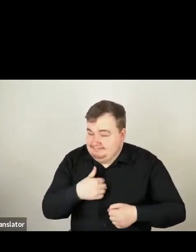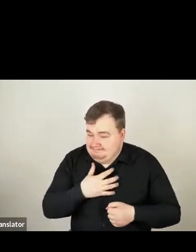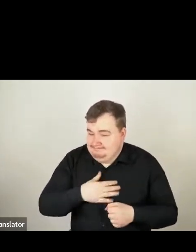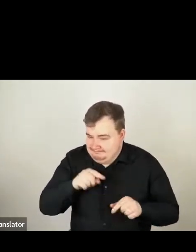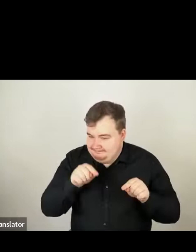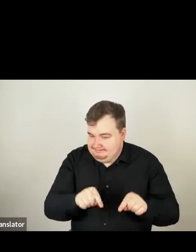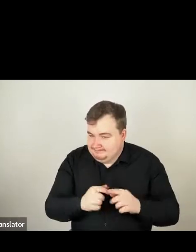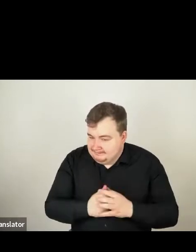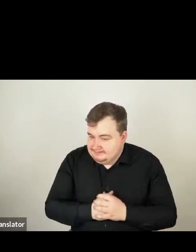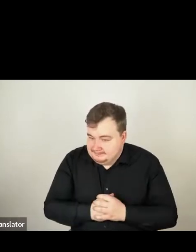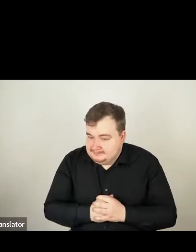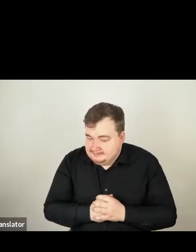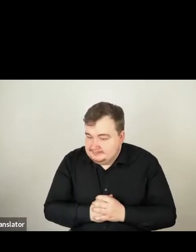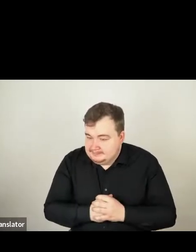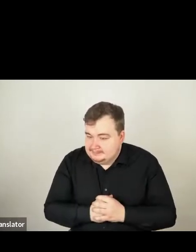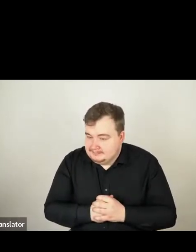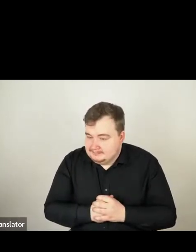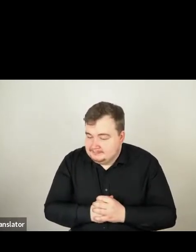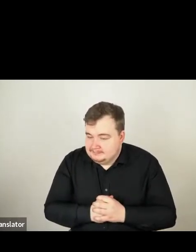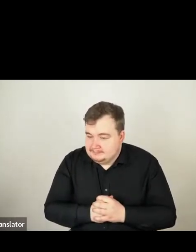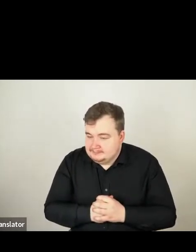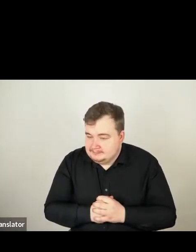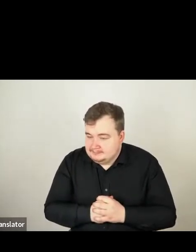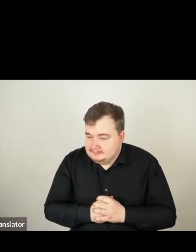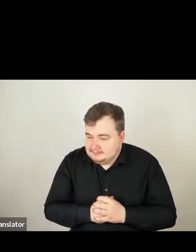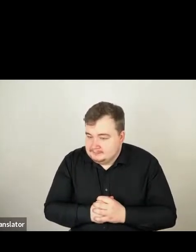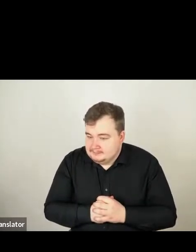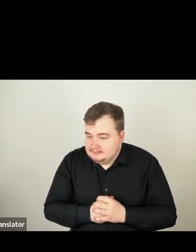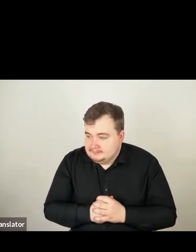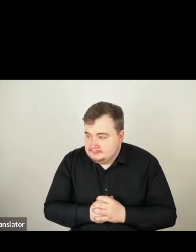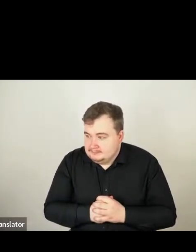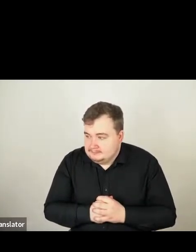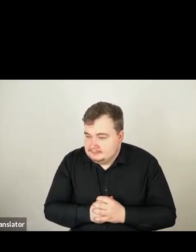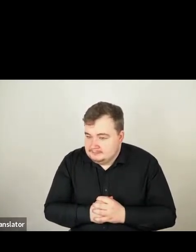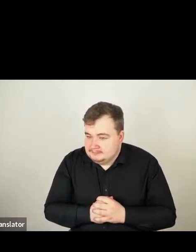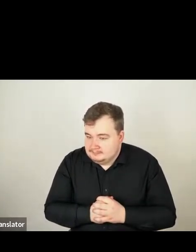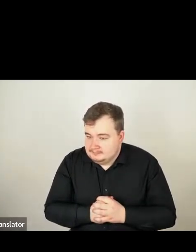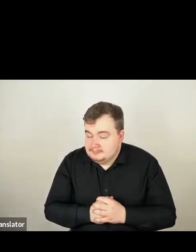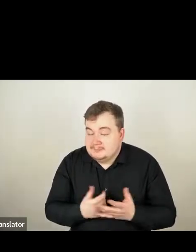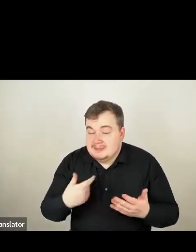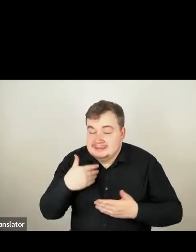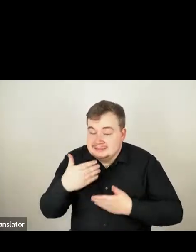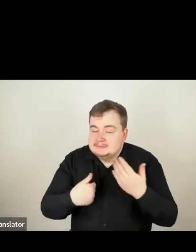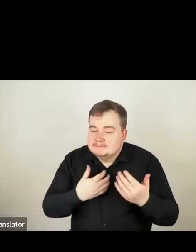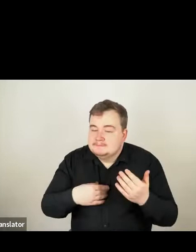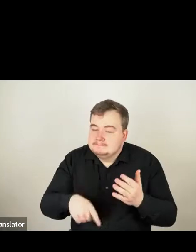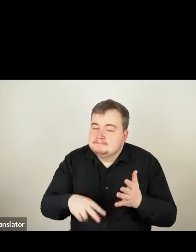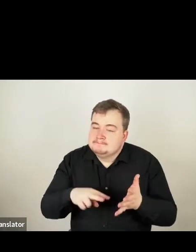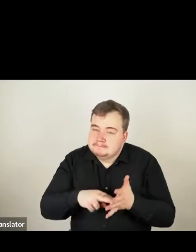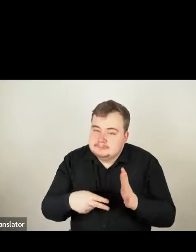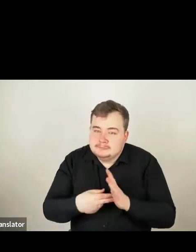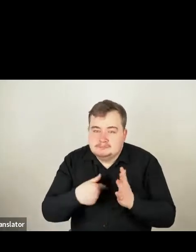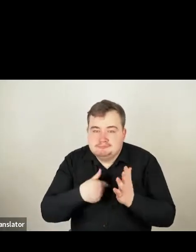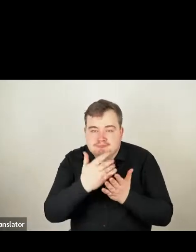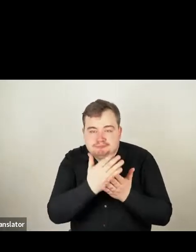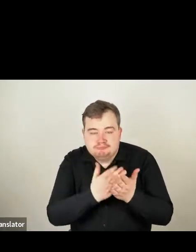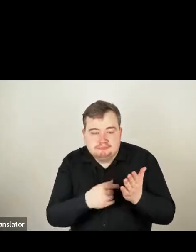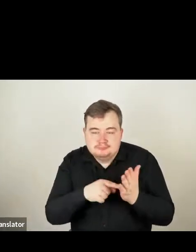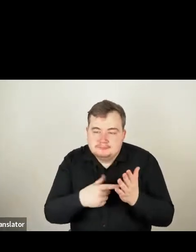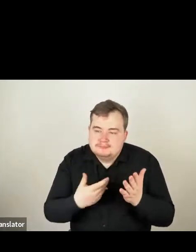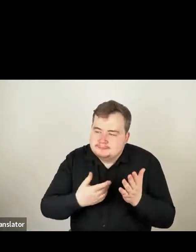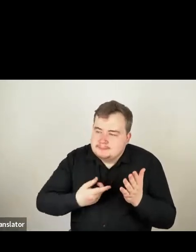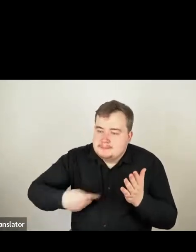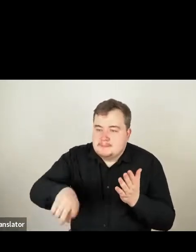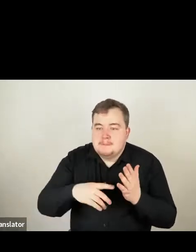make a strategy, which is now approved by the parliament for some